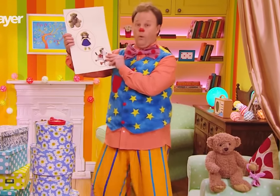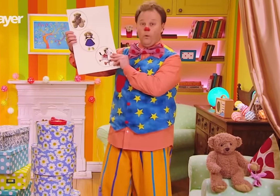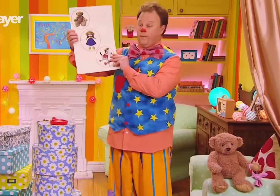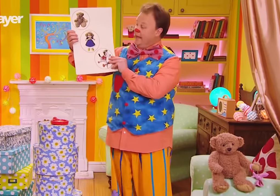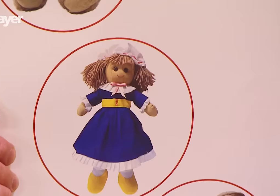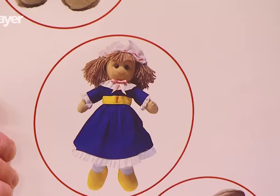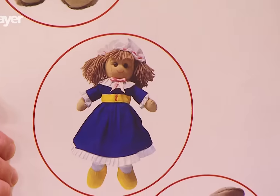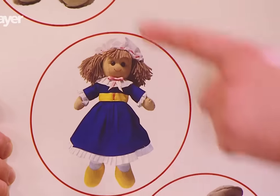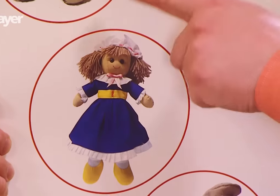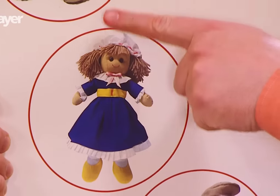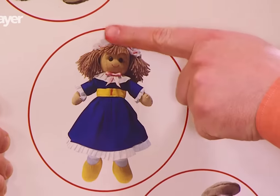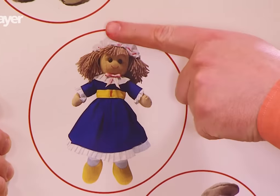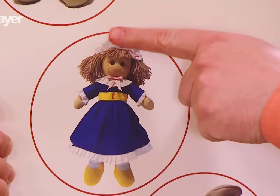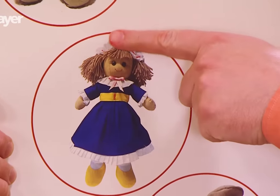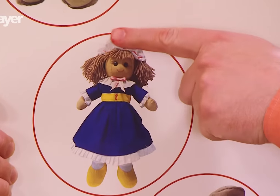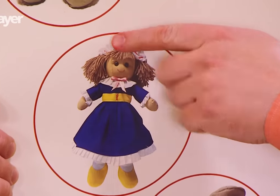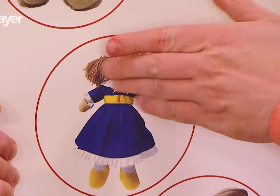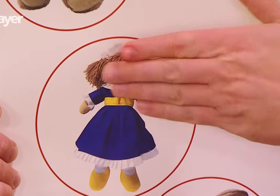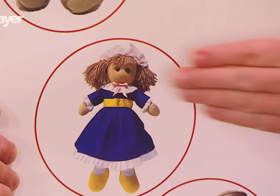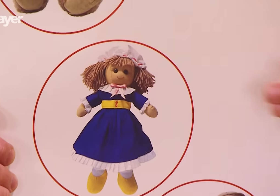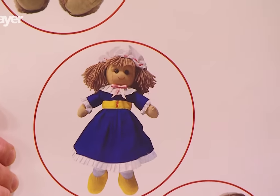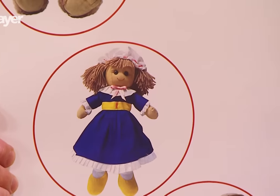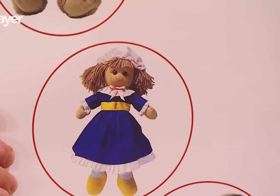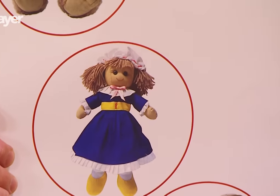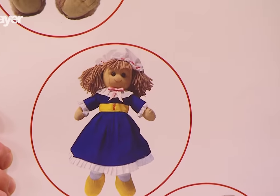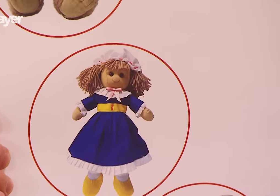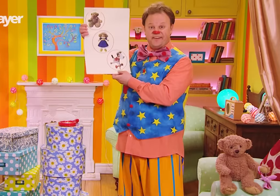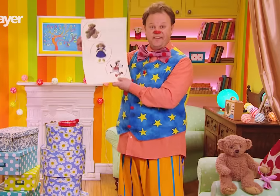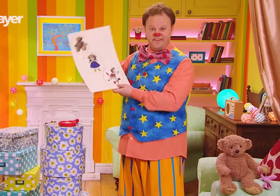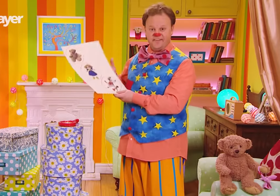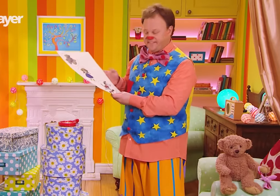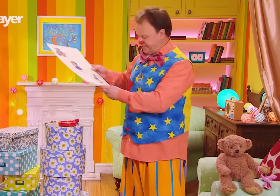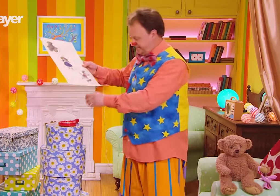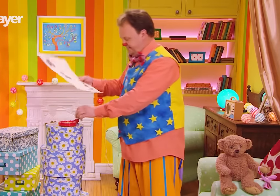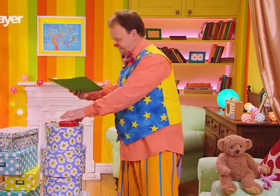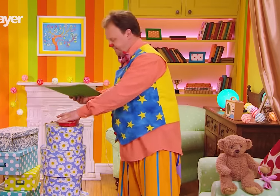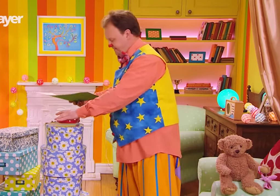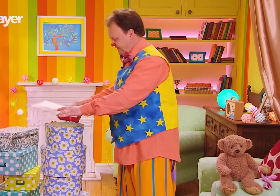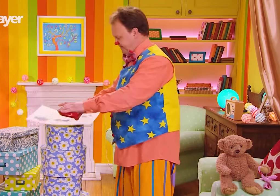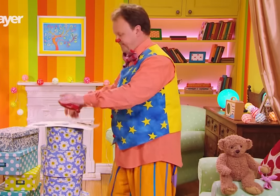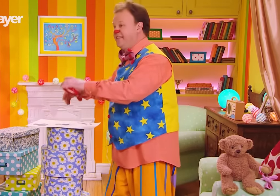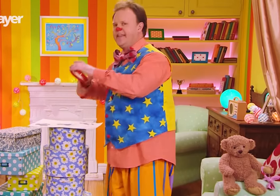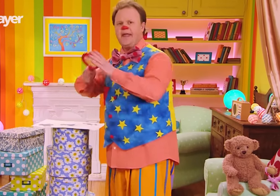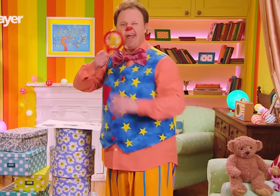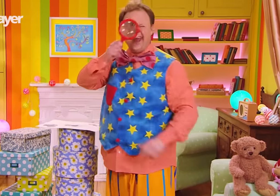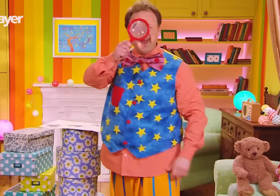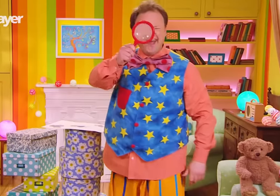Oh, it's Polly Dolly. She's wearing a hat. Polly Dolly, where are